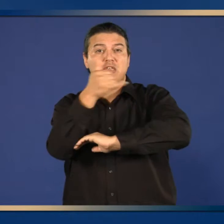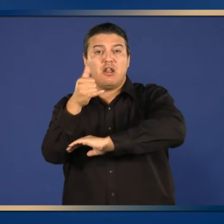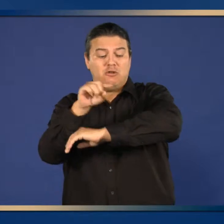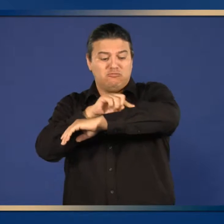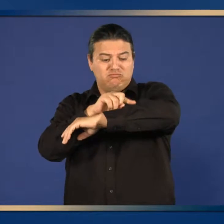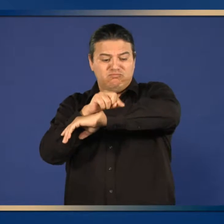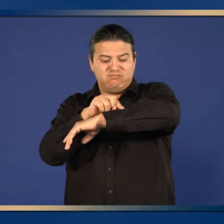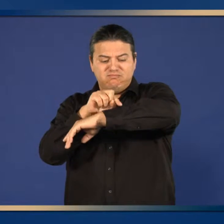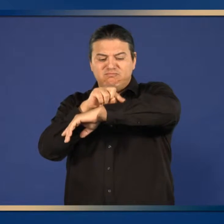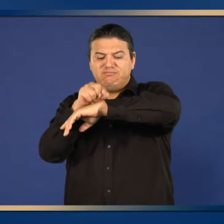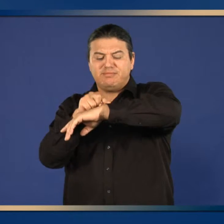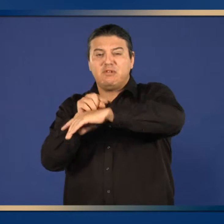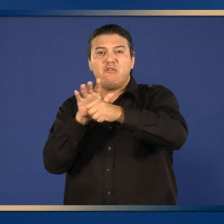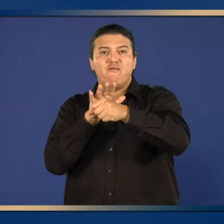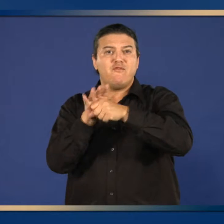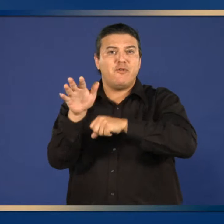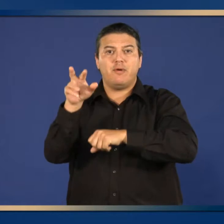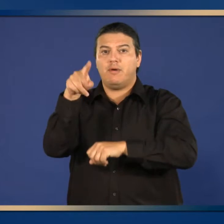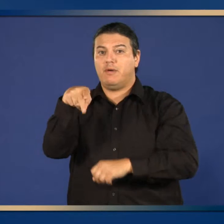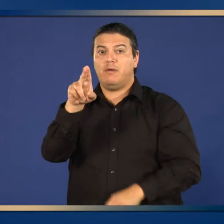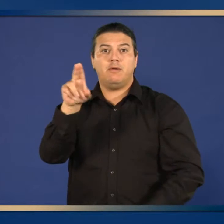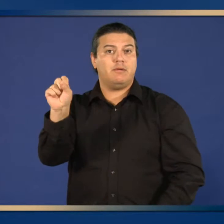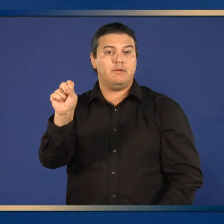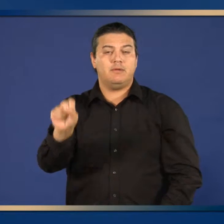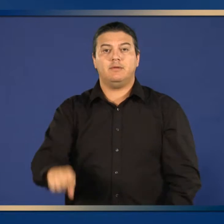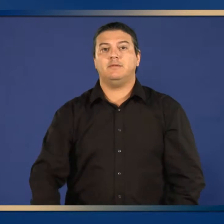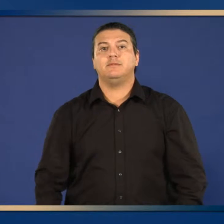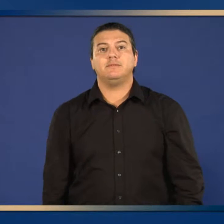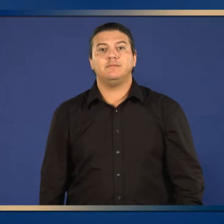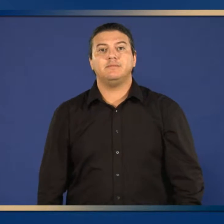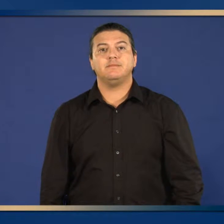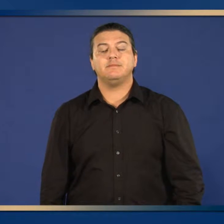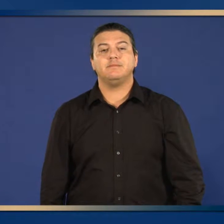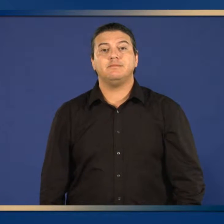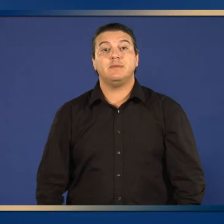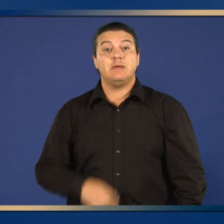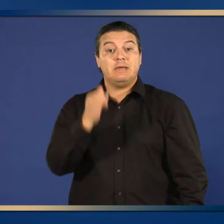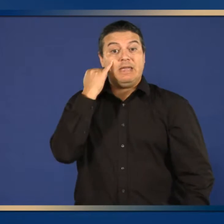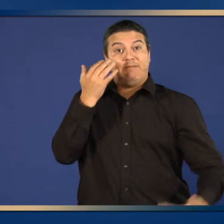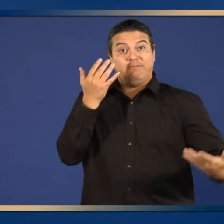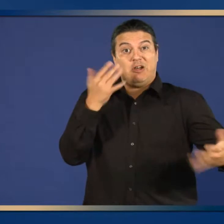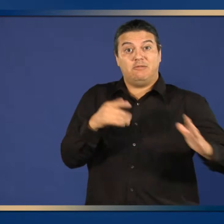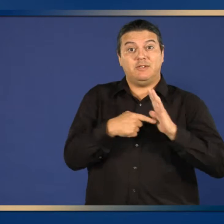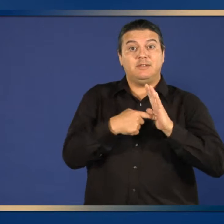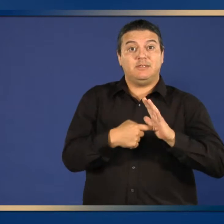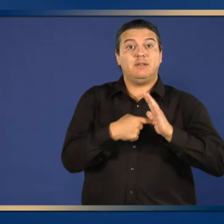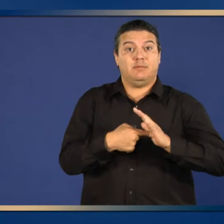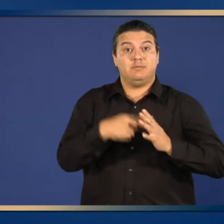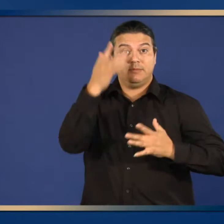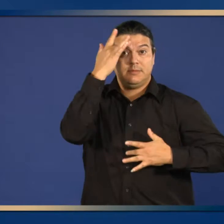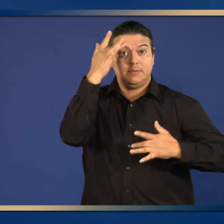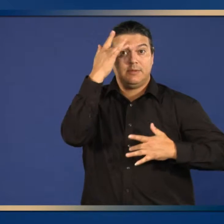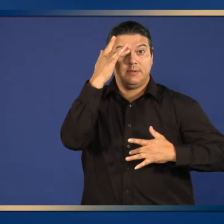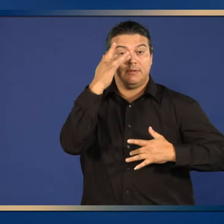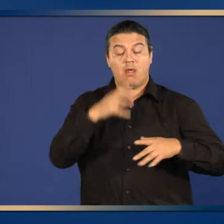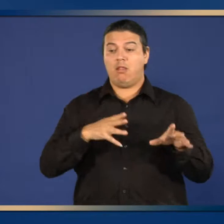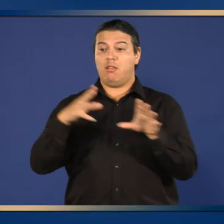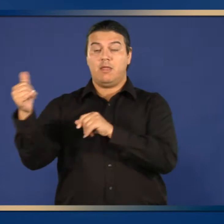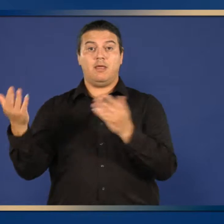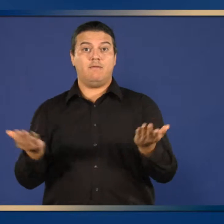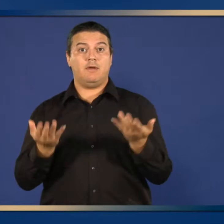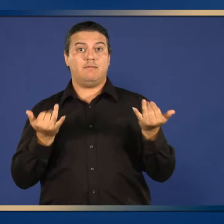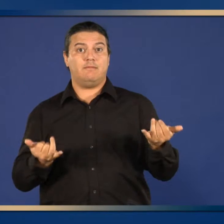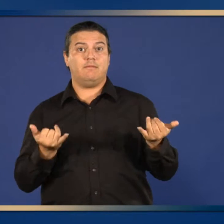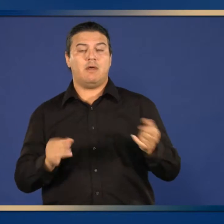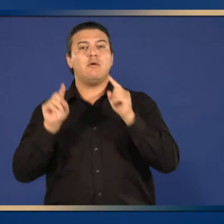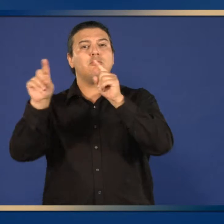If you already have symptoms of smallpox, you should leave here and immediately go to a hospital or treatment center